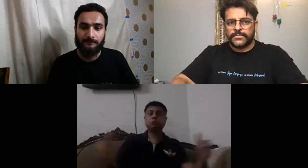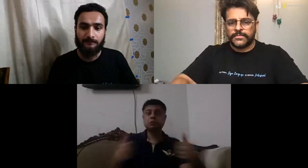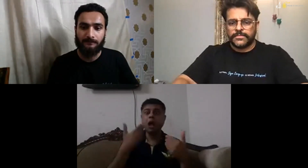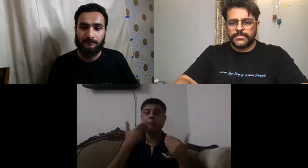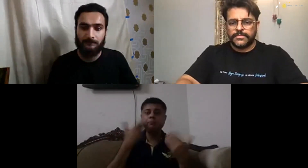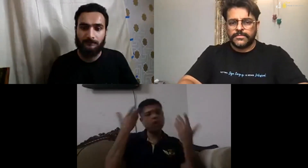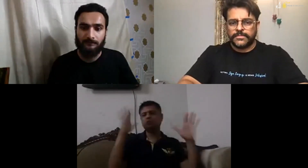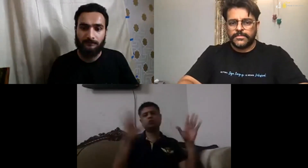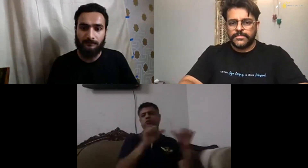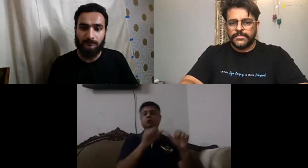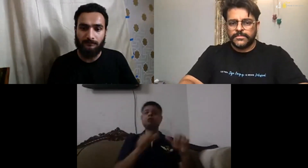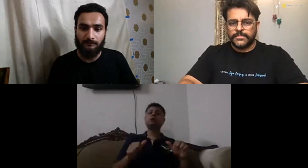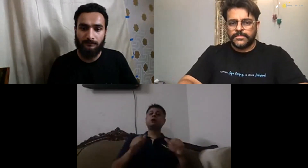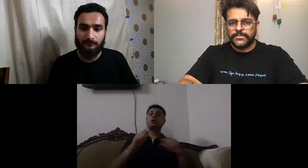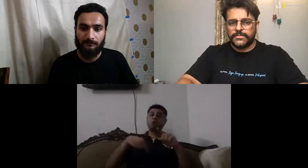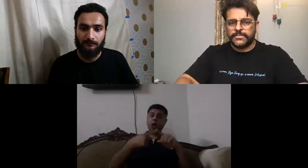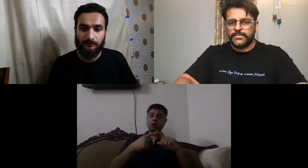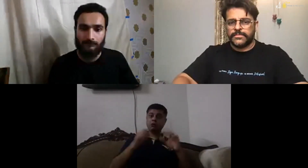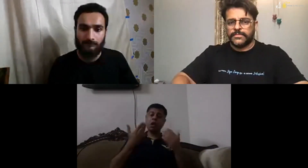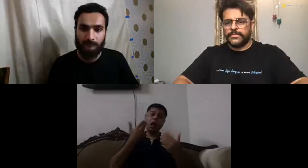some mistakes. But how?